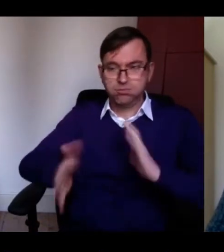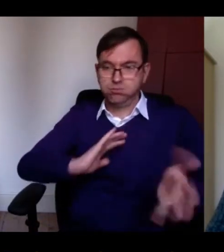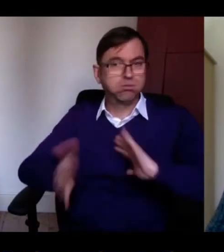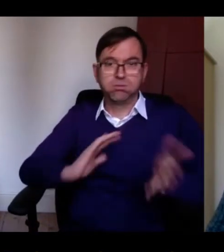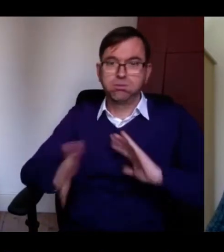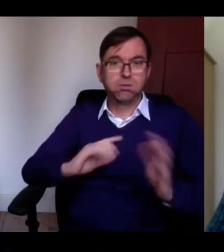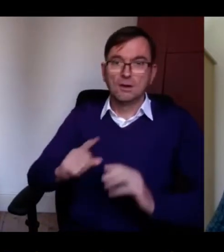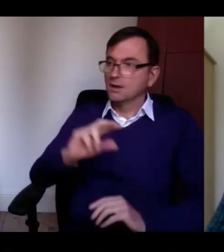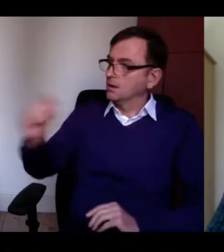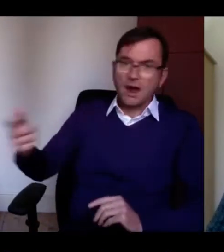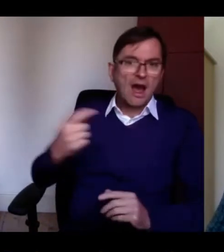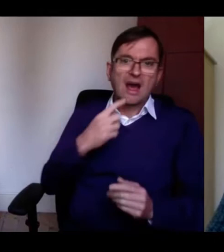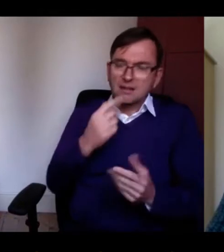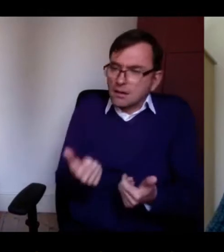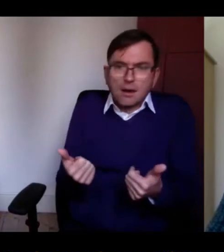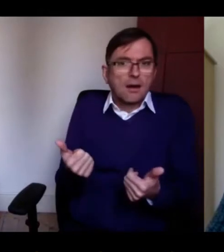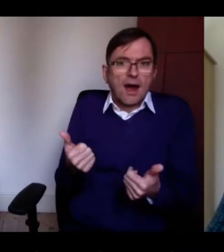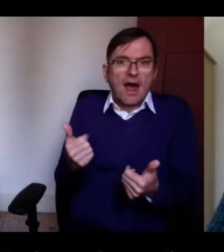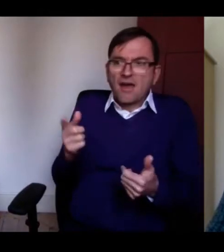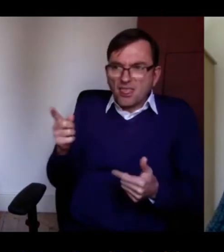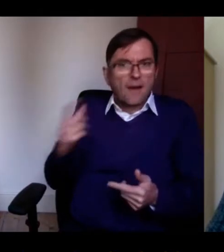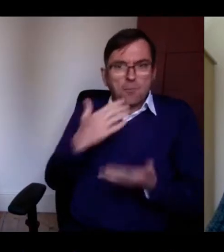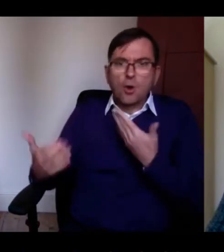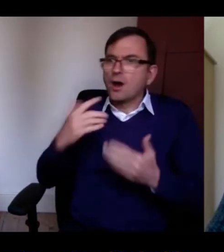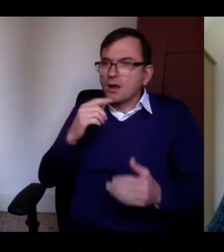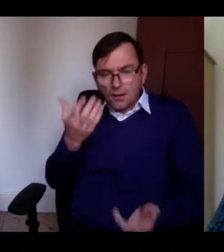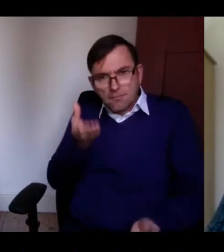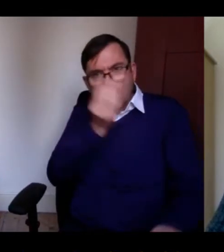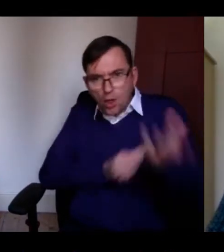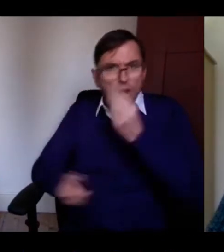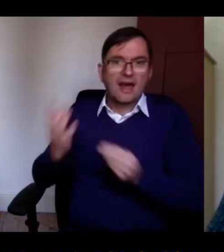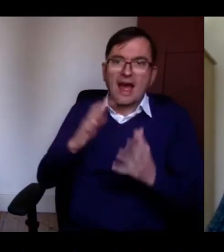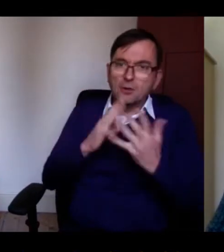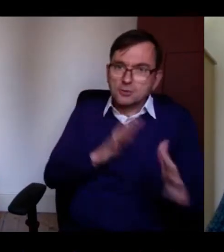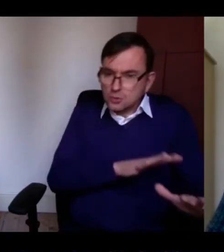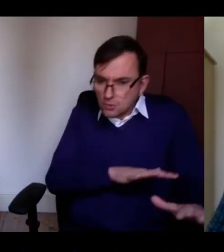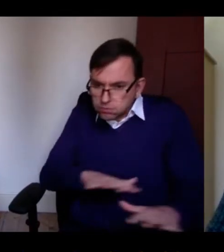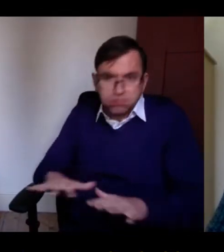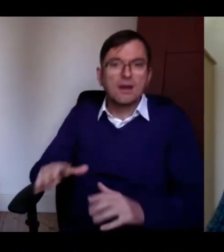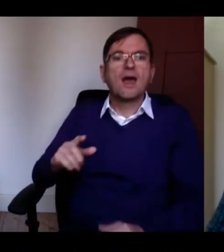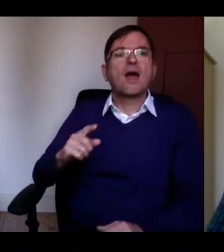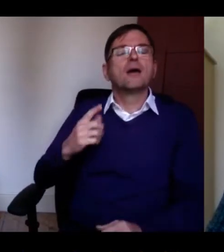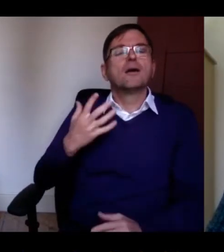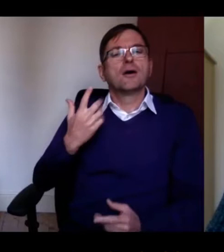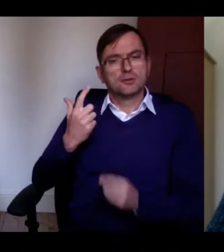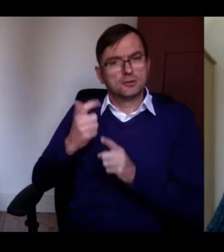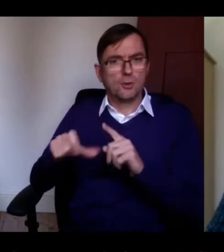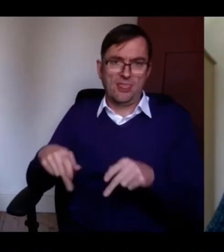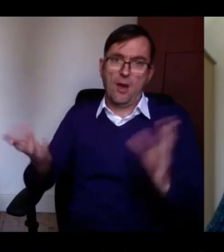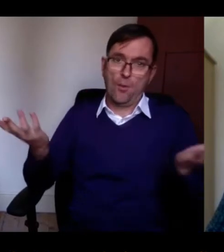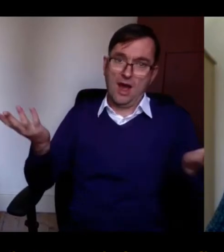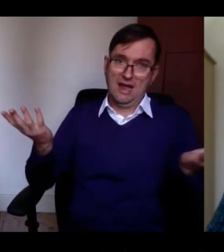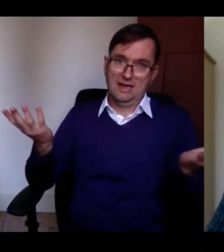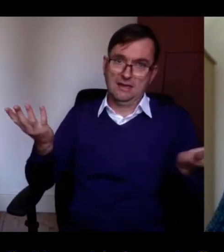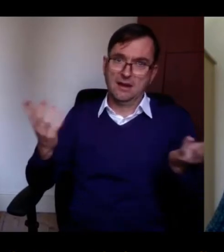can use the VRS system. If you've got an iPad with you and you bump into me, we can use that. What I